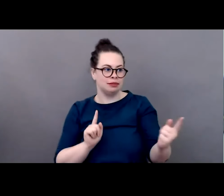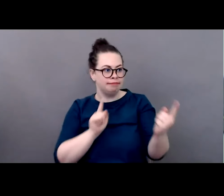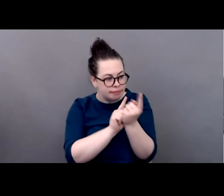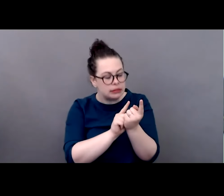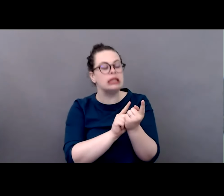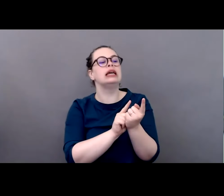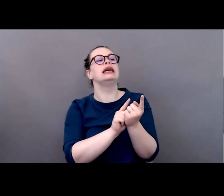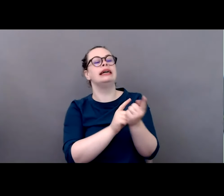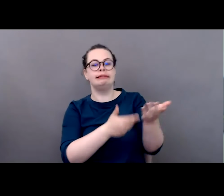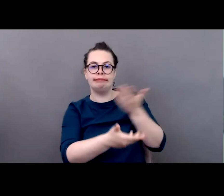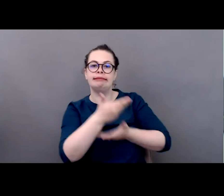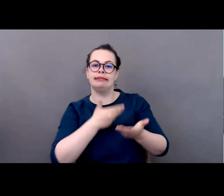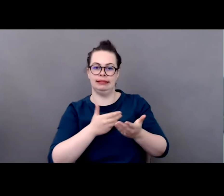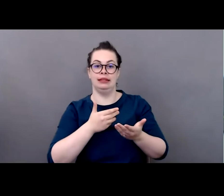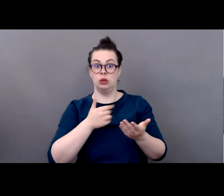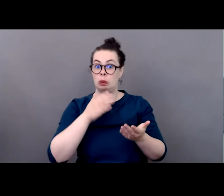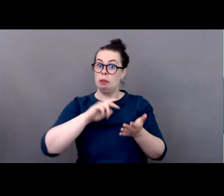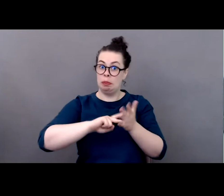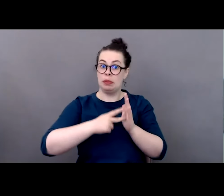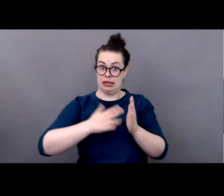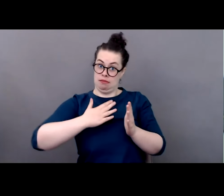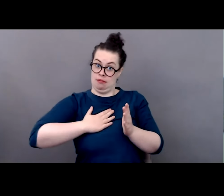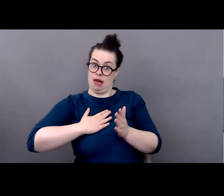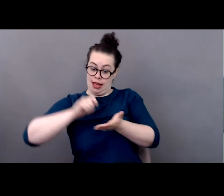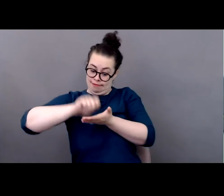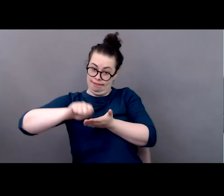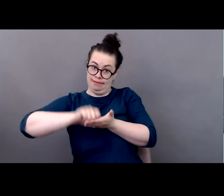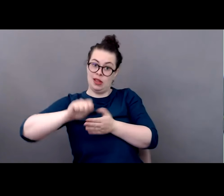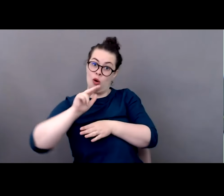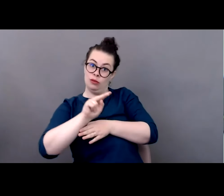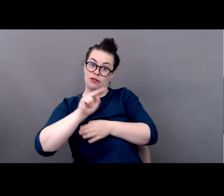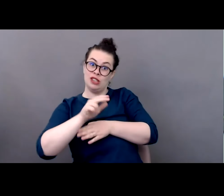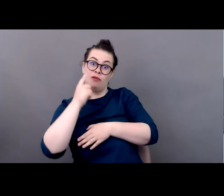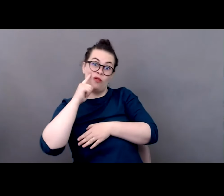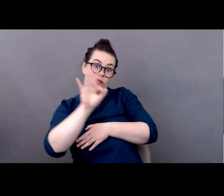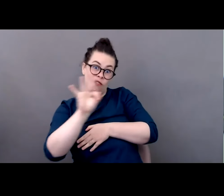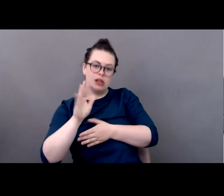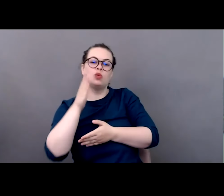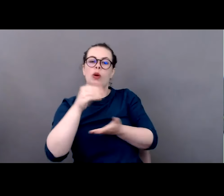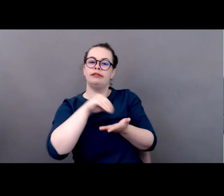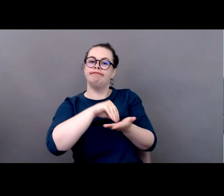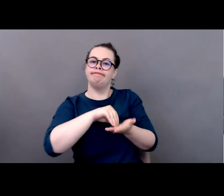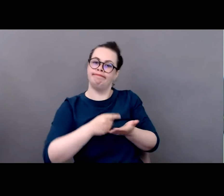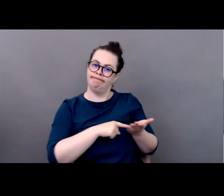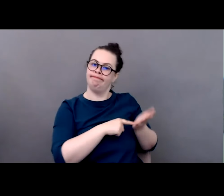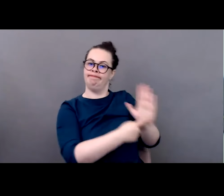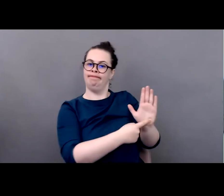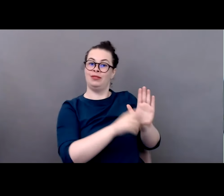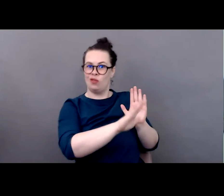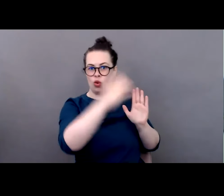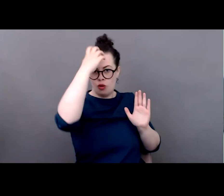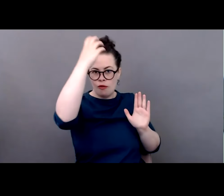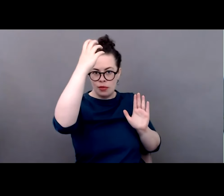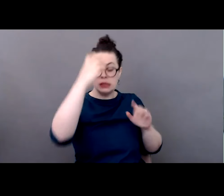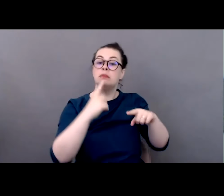Certainly, it will be reflected in the concluding observations for France, as well as the very specific issues regarding